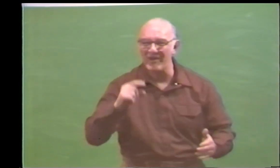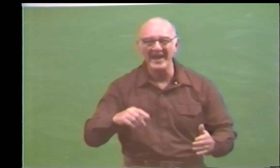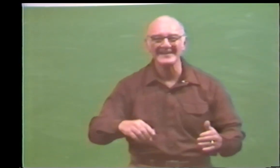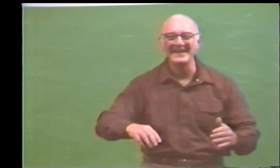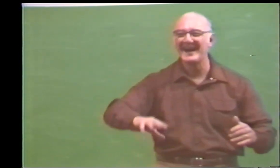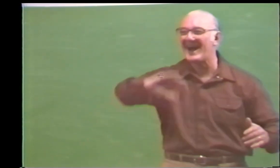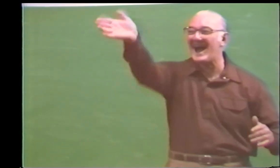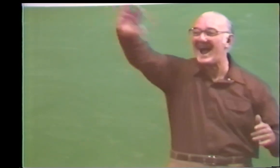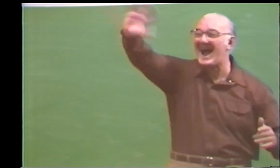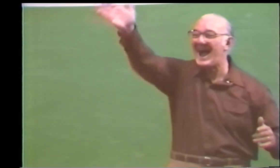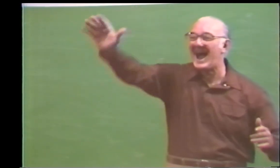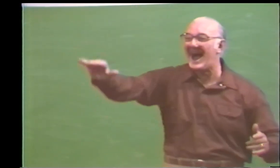friend,